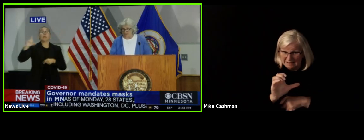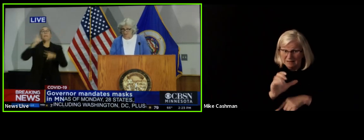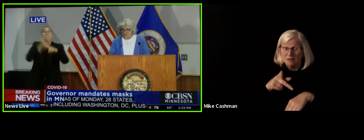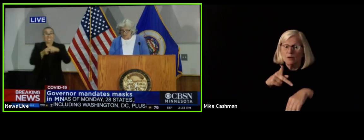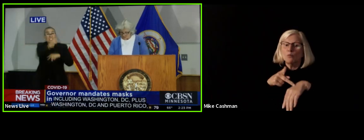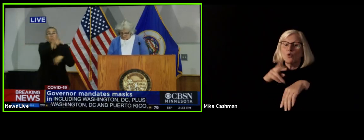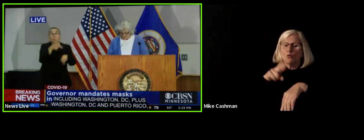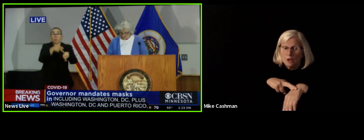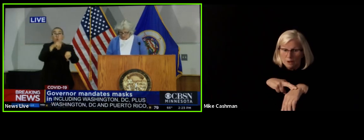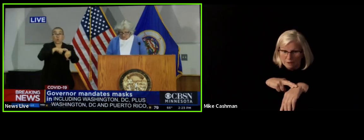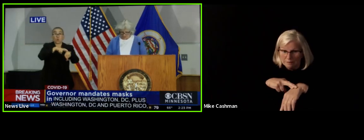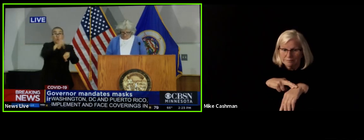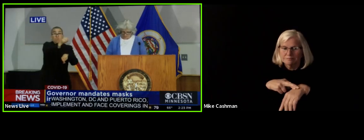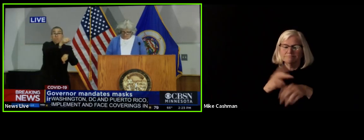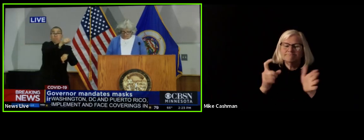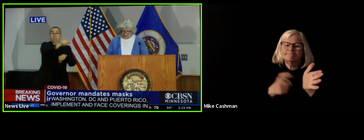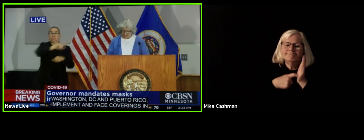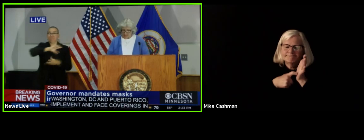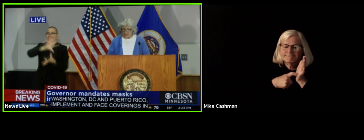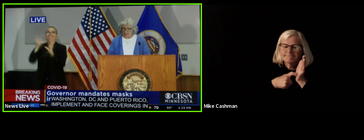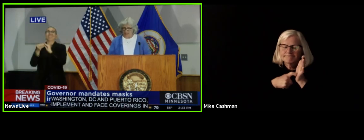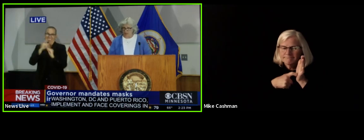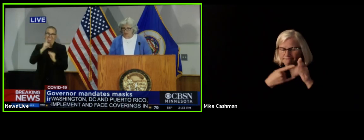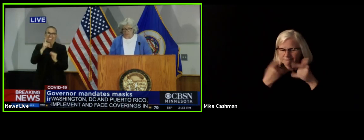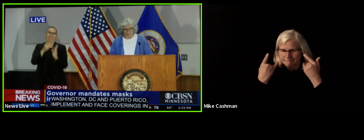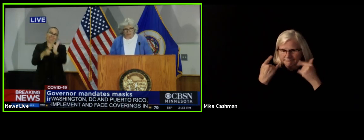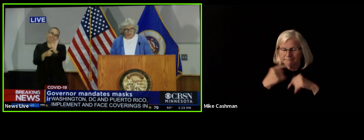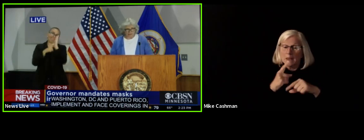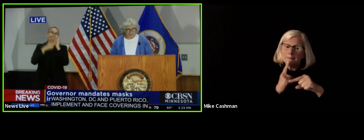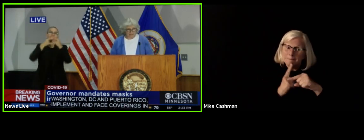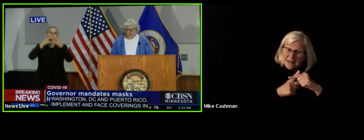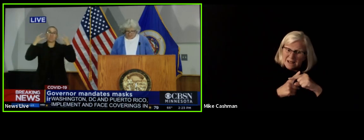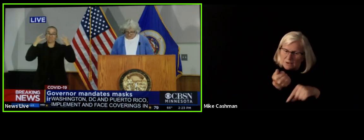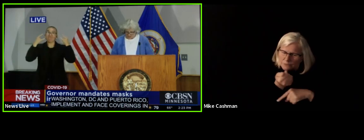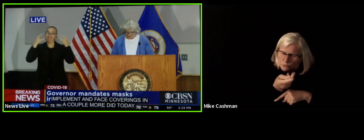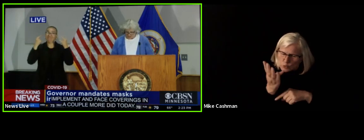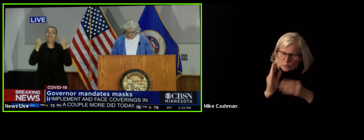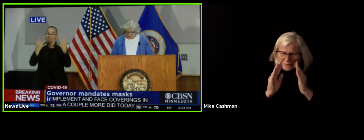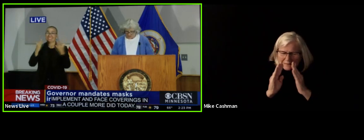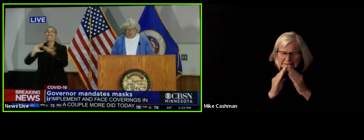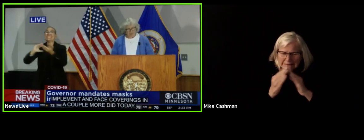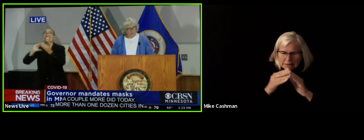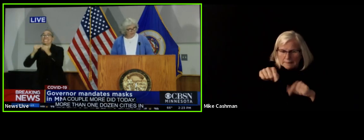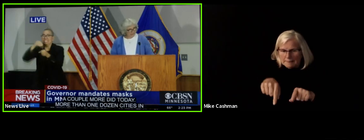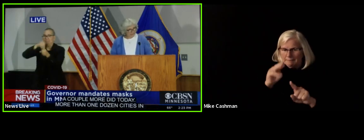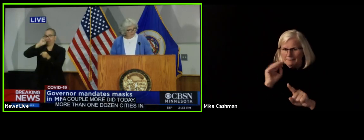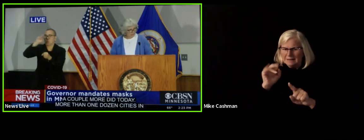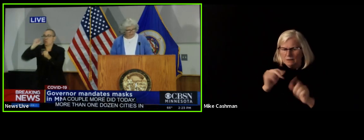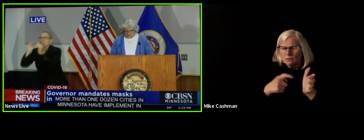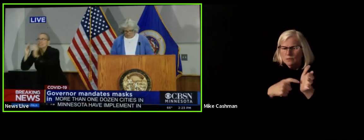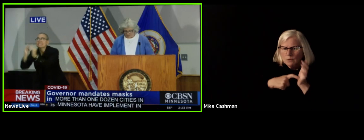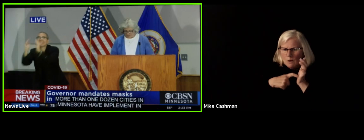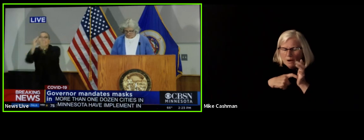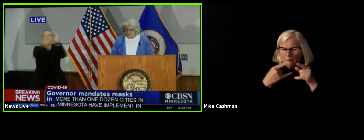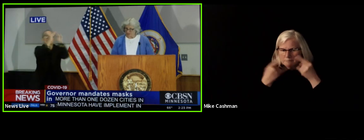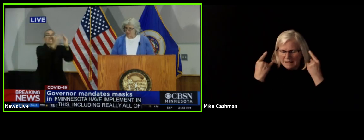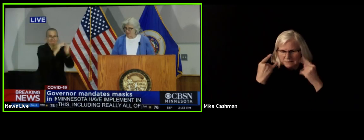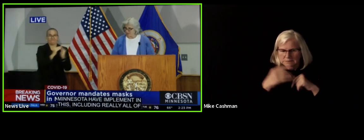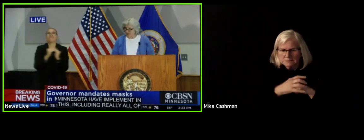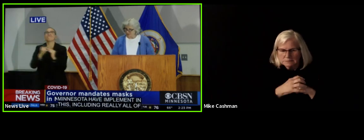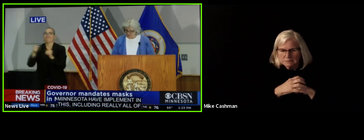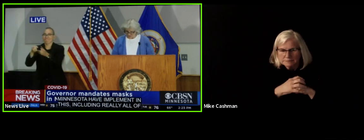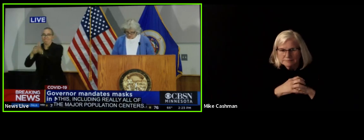dozen cities in Minnesota have implemented this, including really all of the major population centers. But with today's order, the governor is